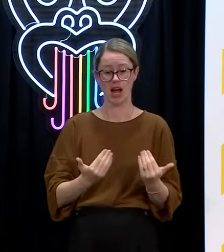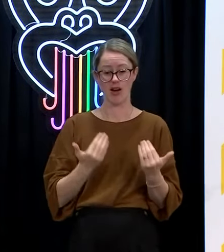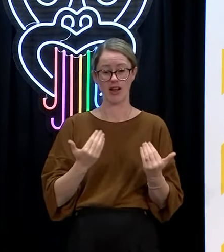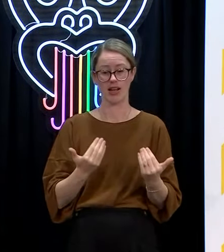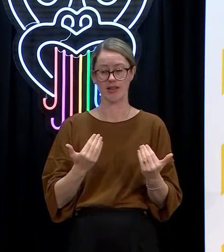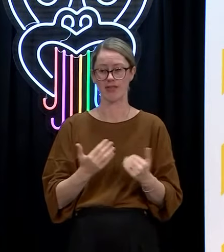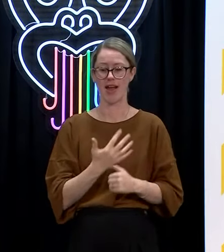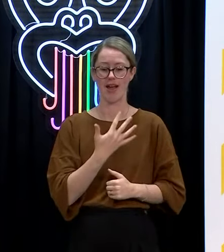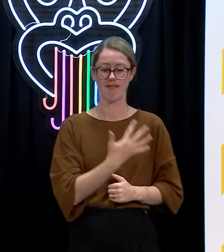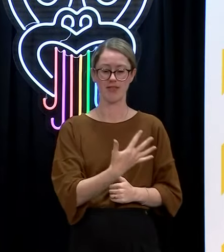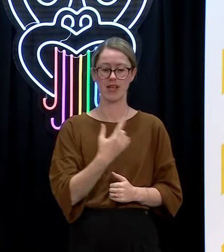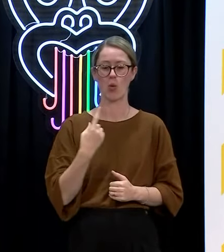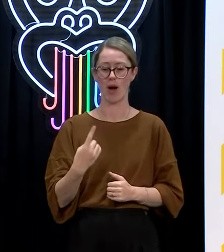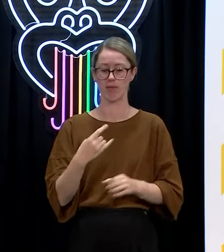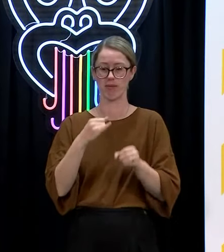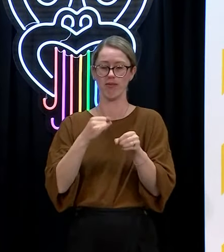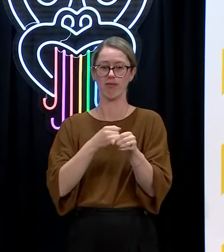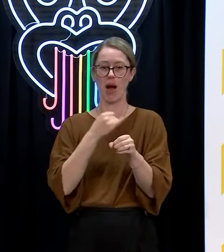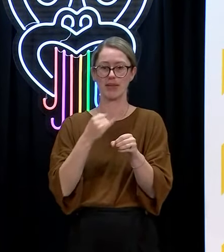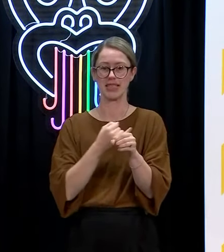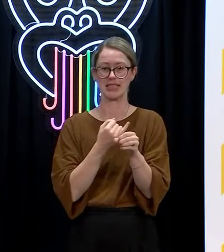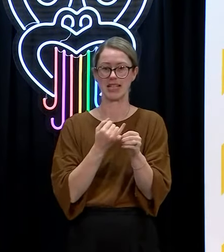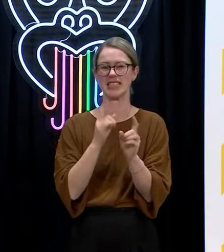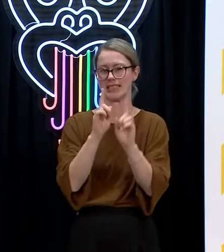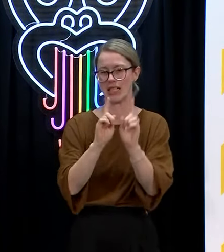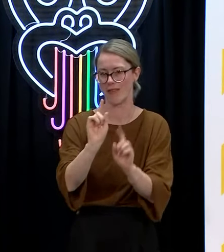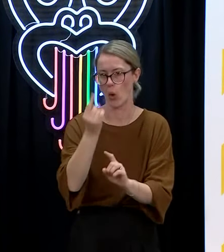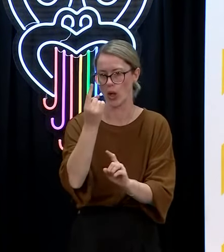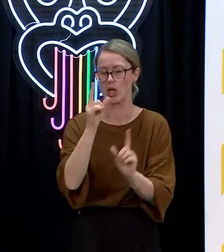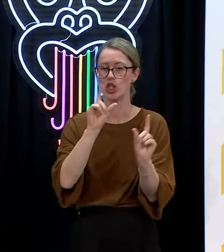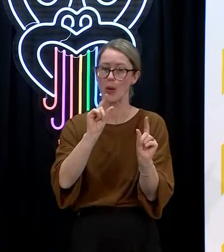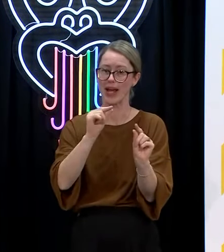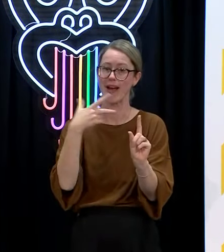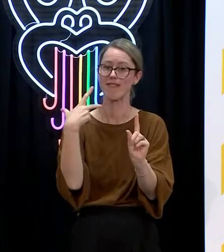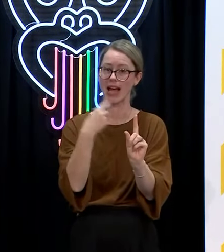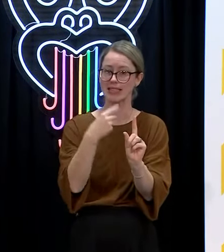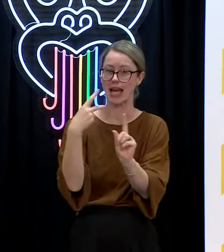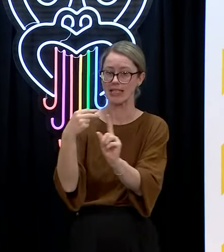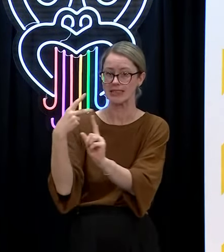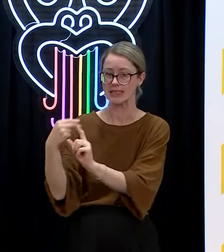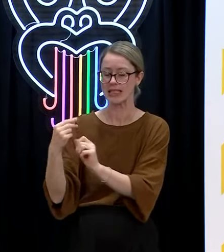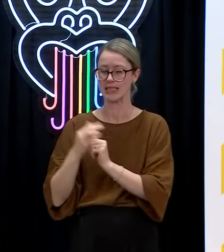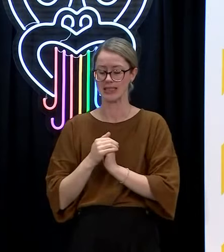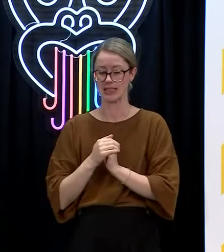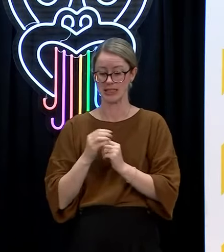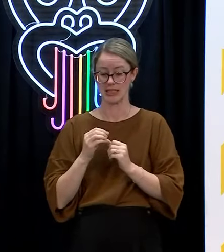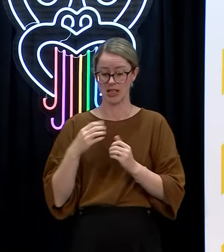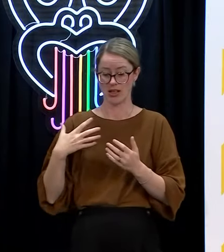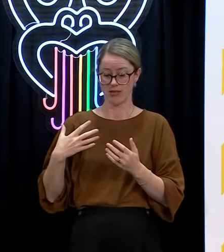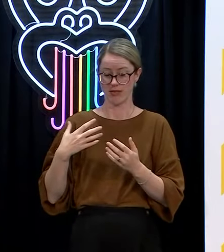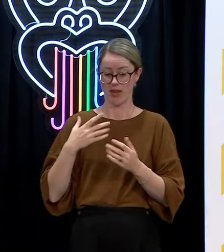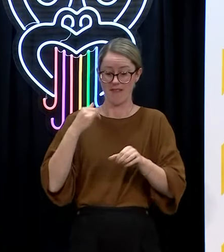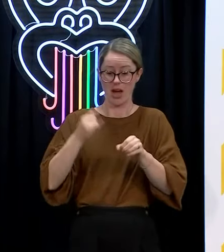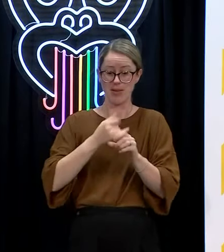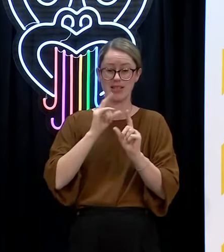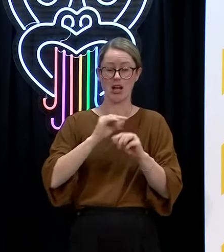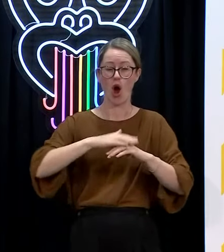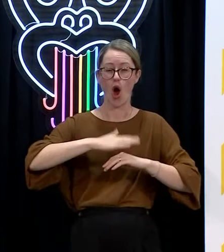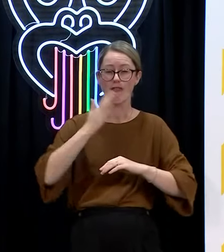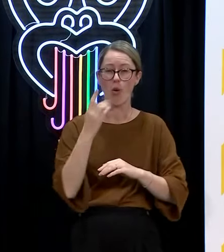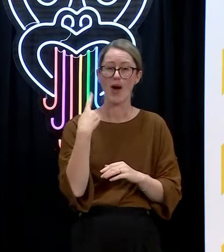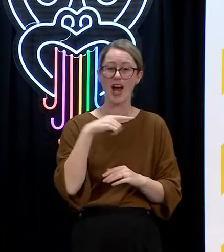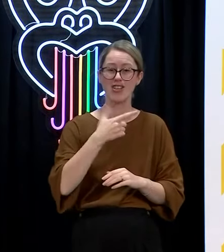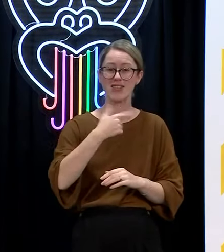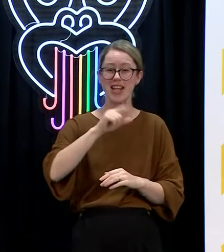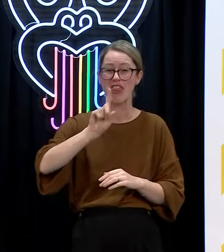51 pharmacies across metropolitan Auckland carrying out vaccines, and so far they've delivered over